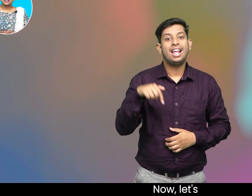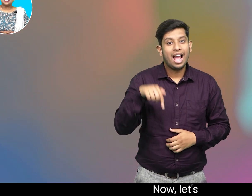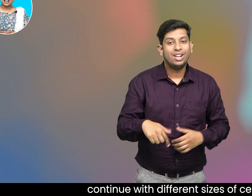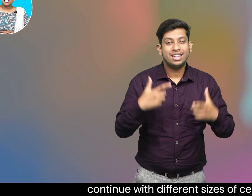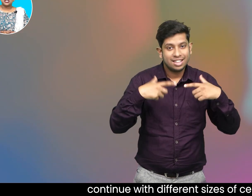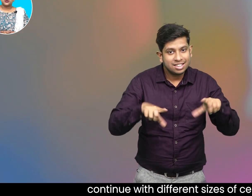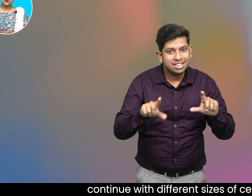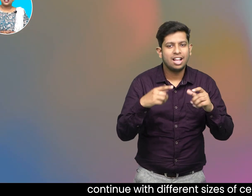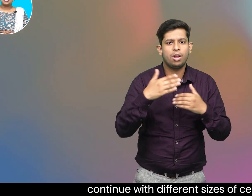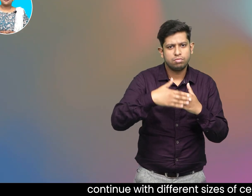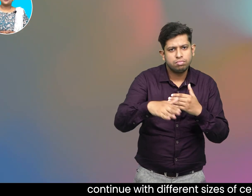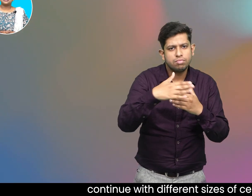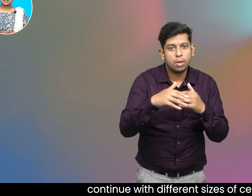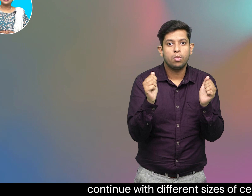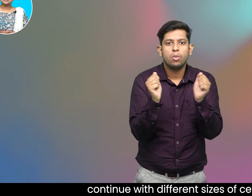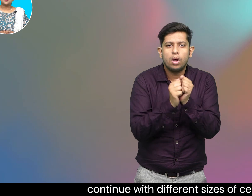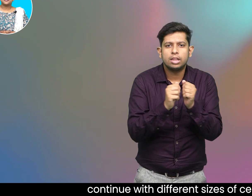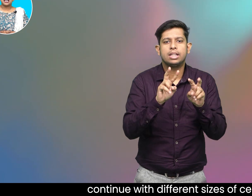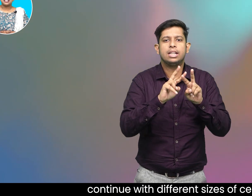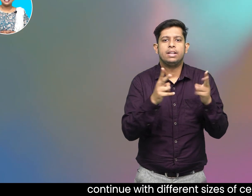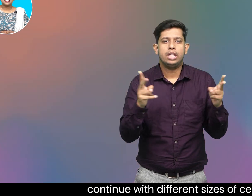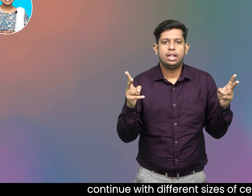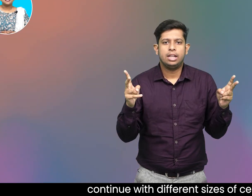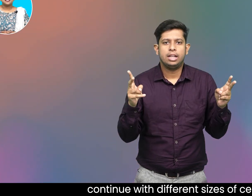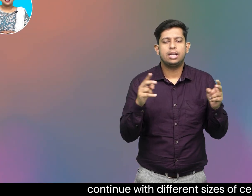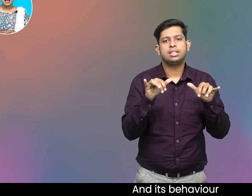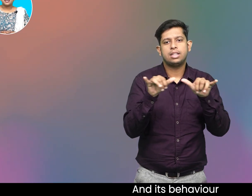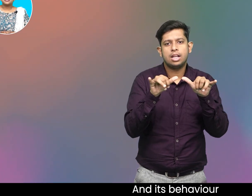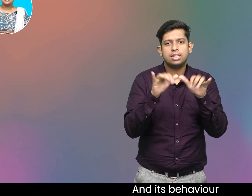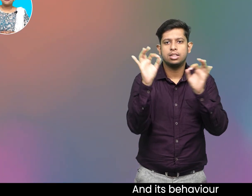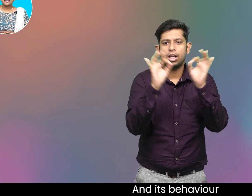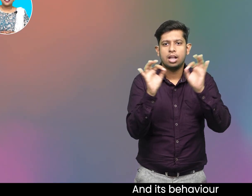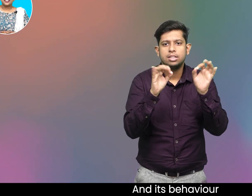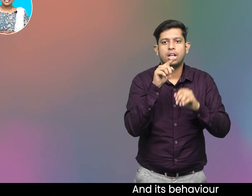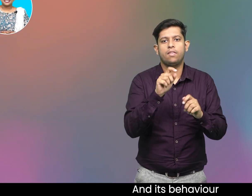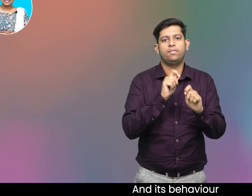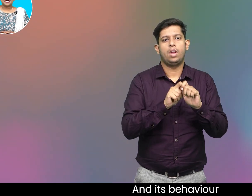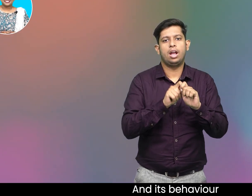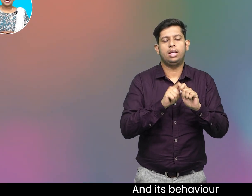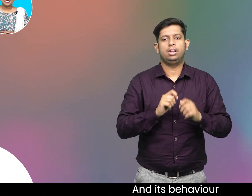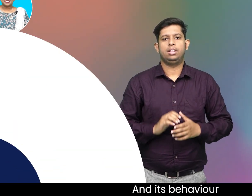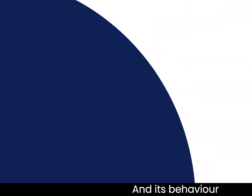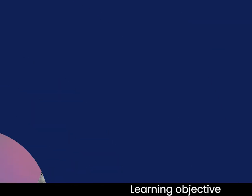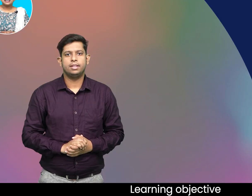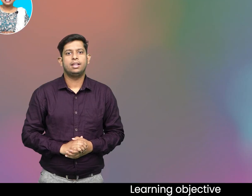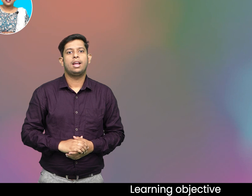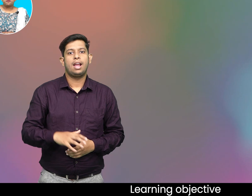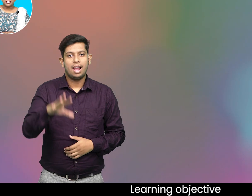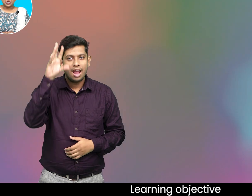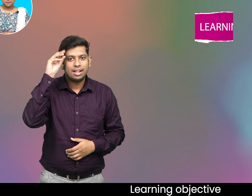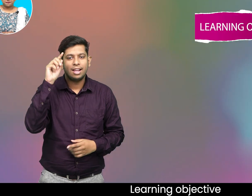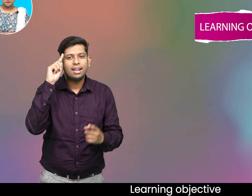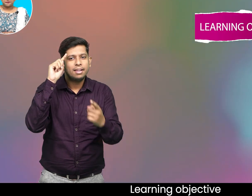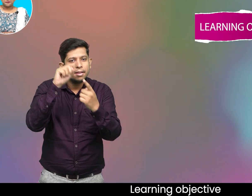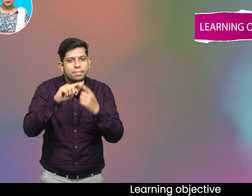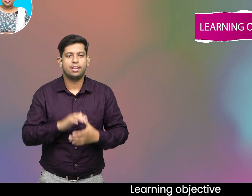Now let's continue with different sizes of cells and its behavior. Learning